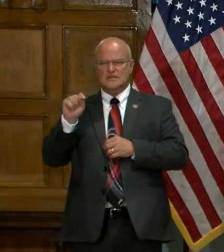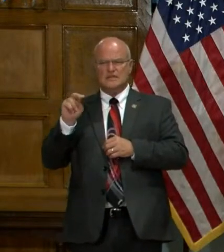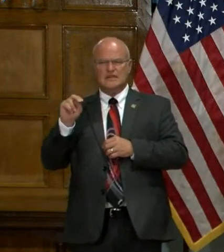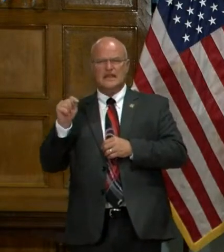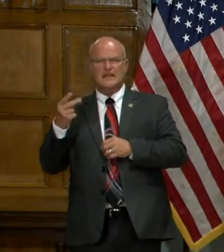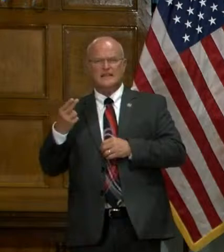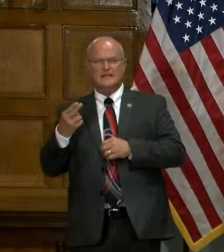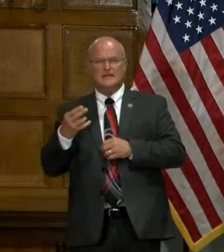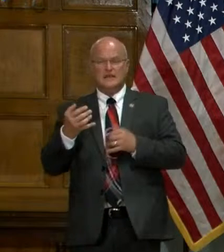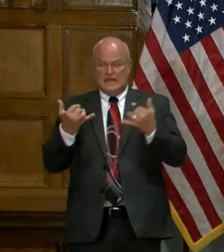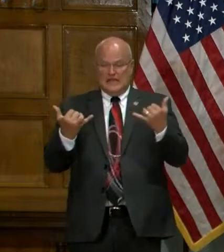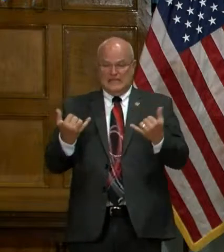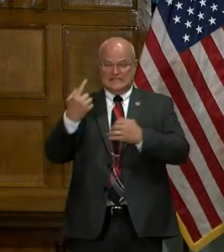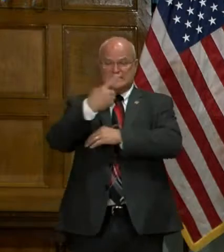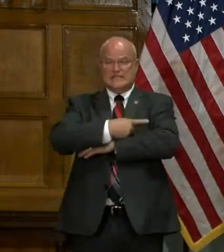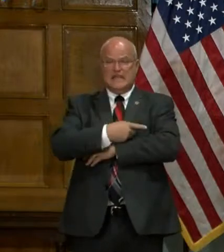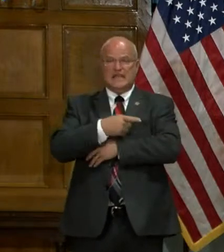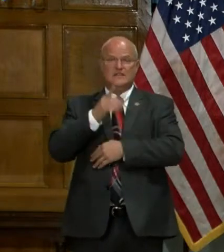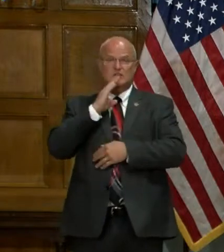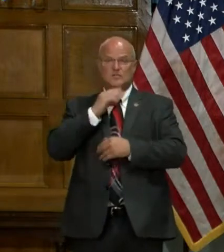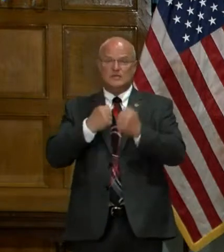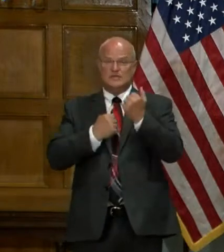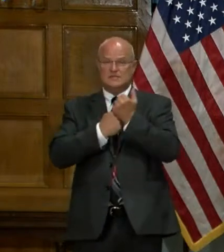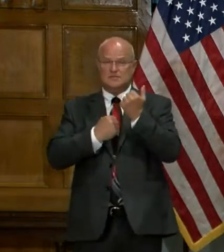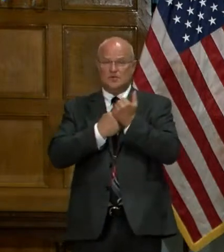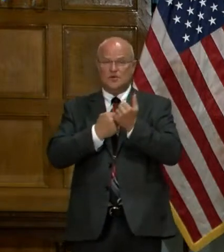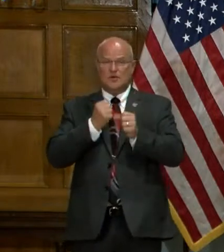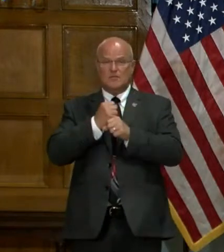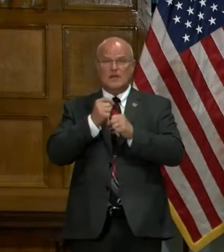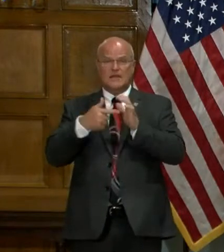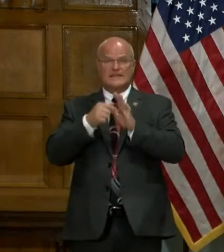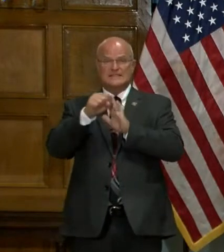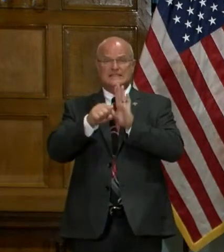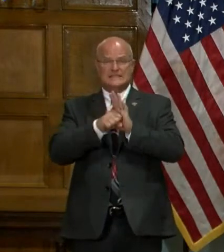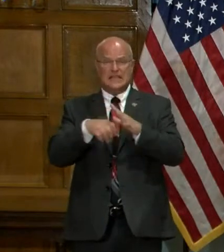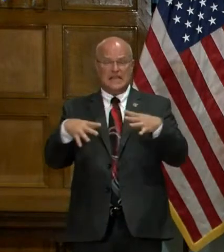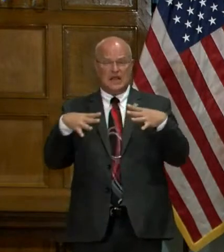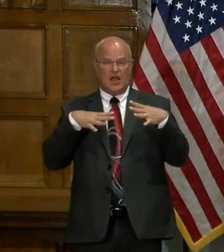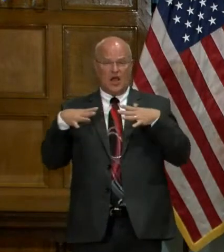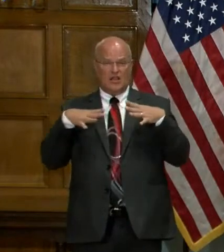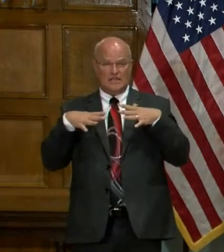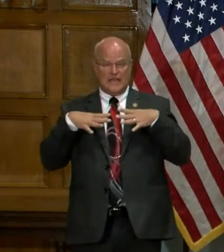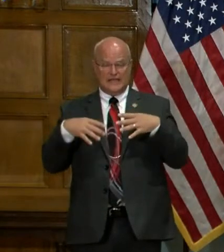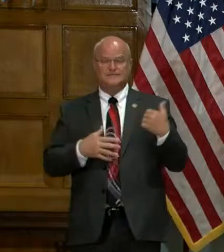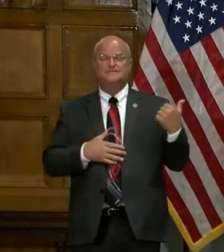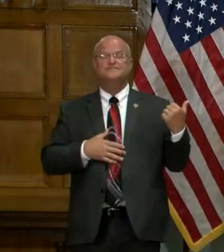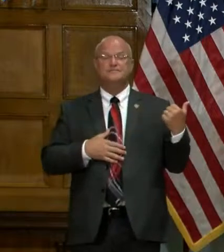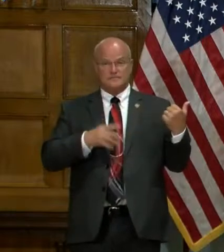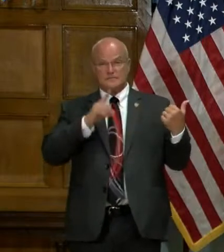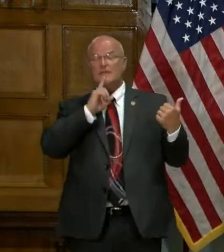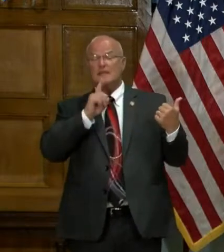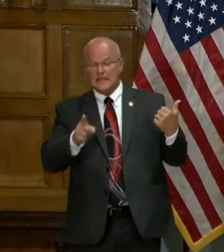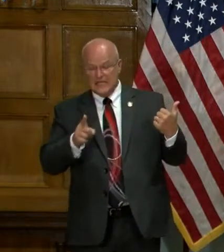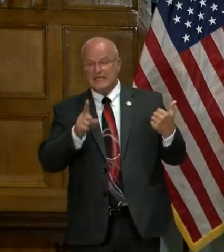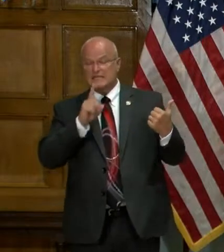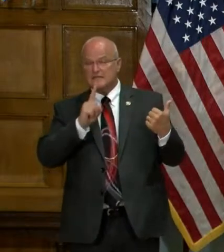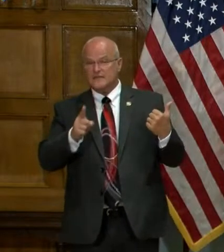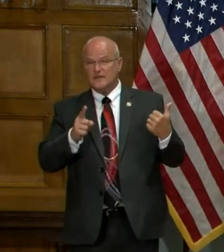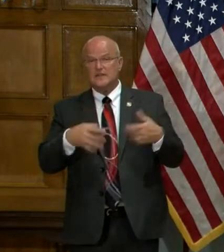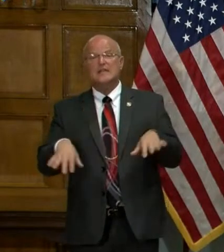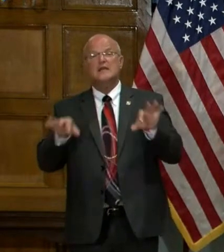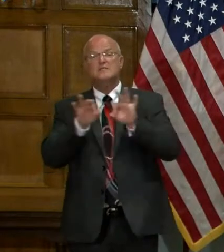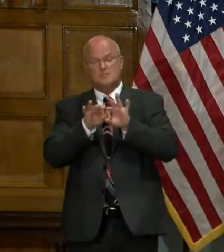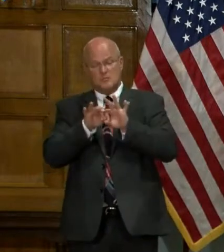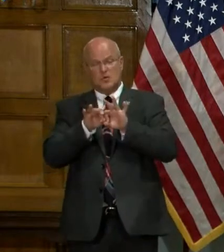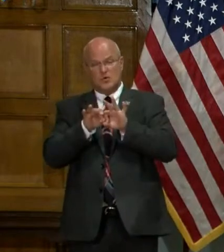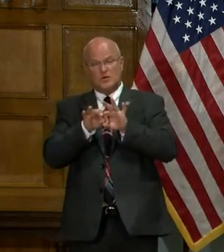something, a day that you would be in favor of making this a state holiday? Well, it is a very, very